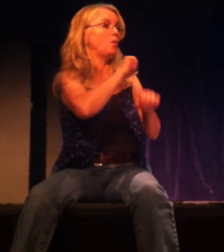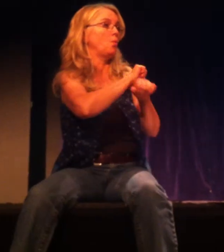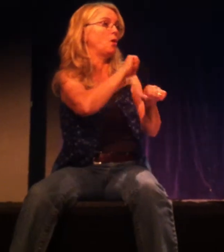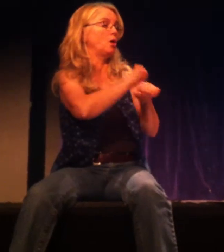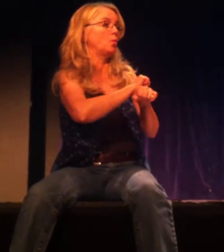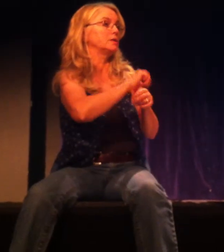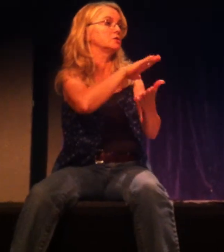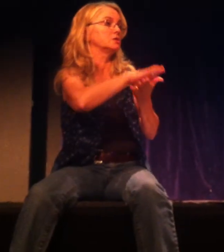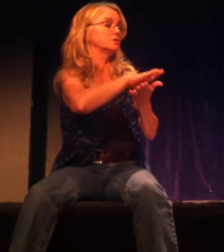school office.